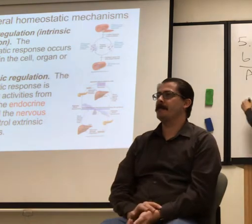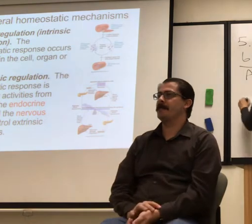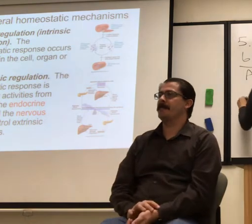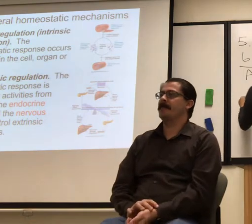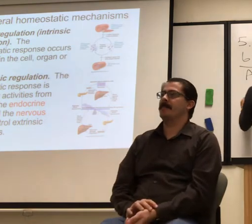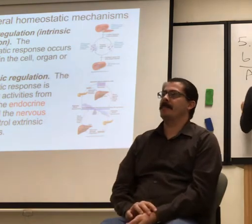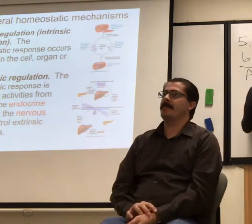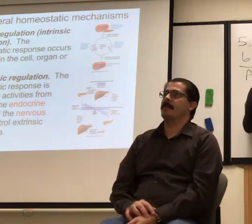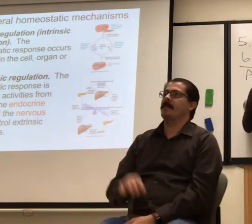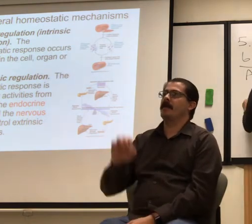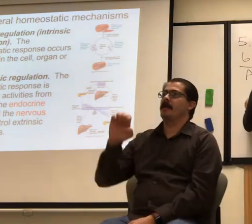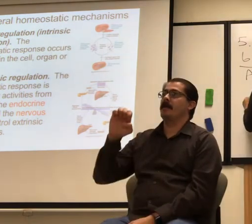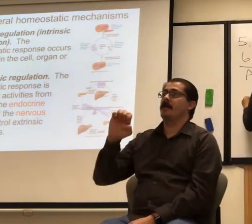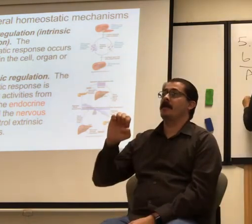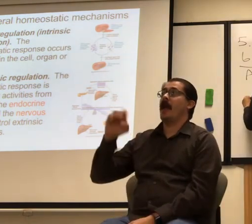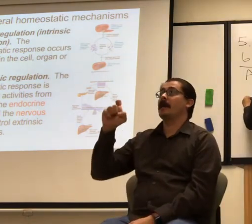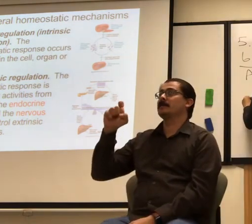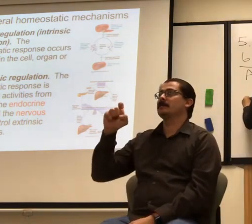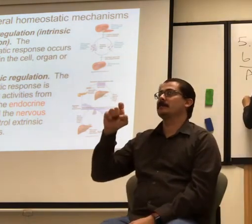Extrinsic.